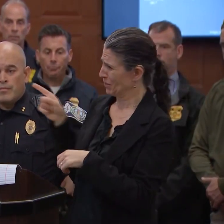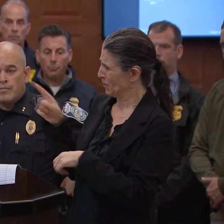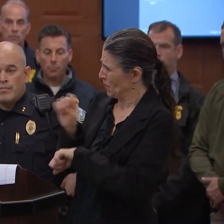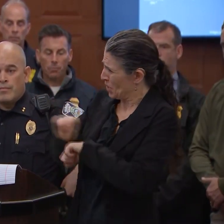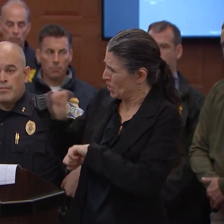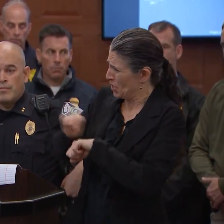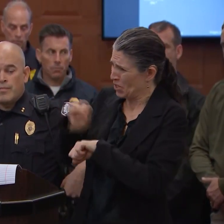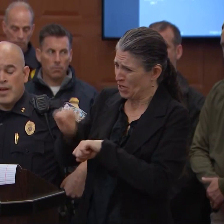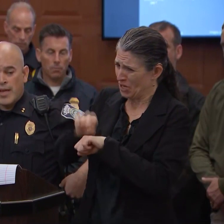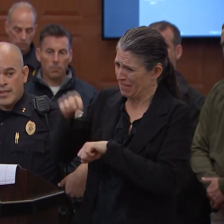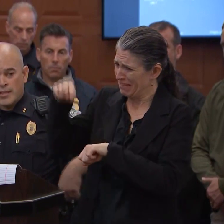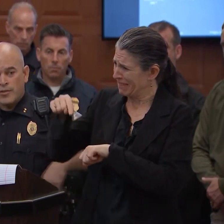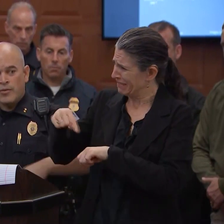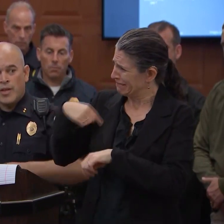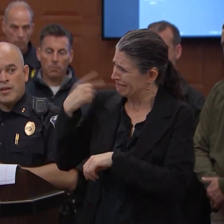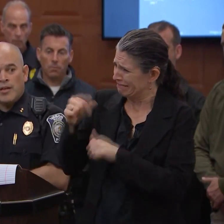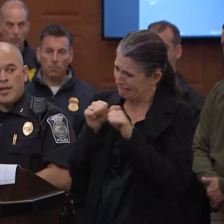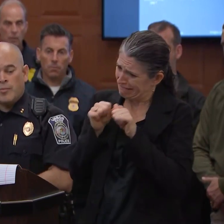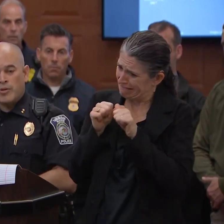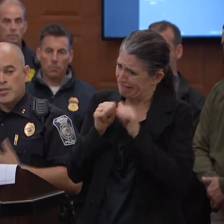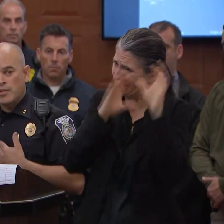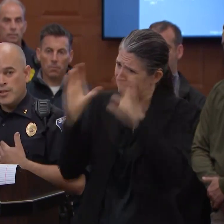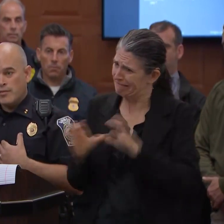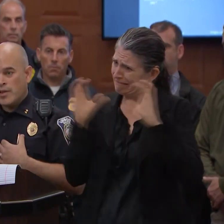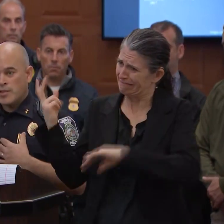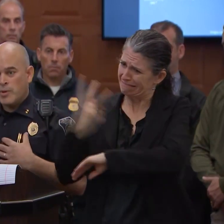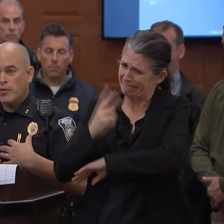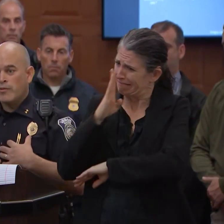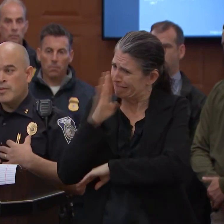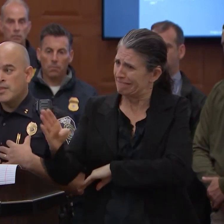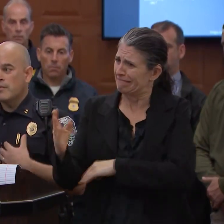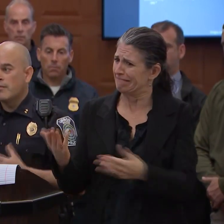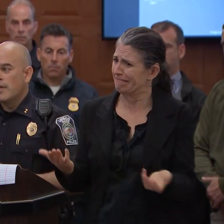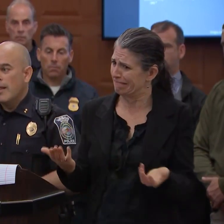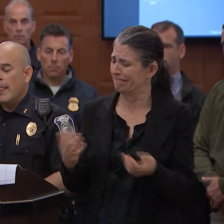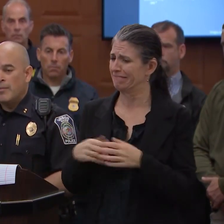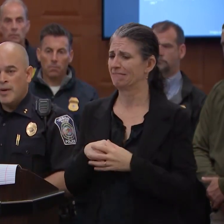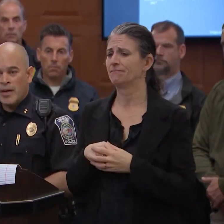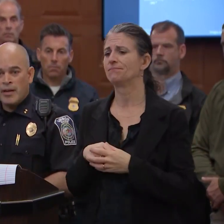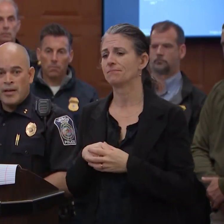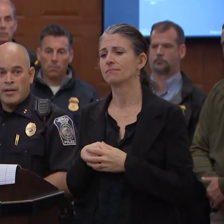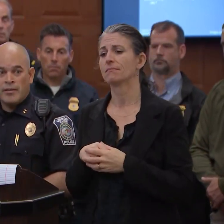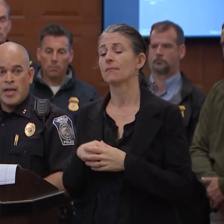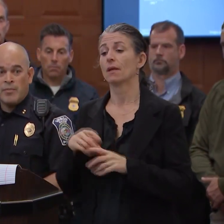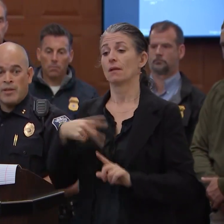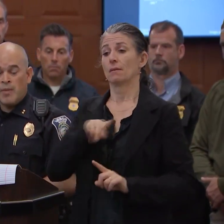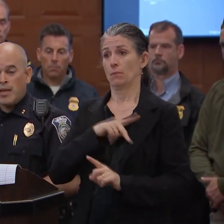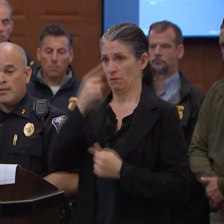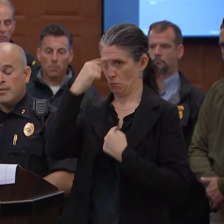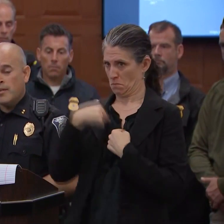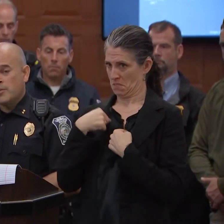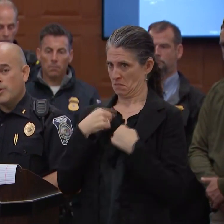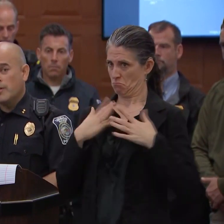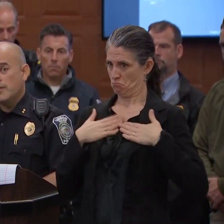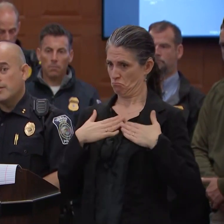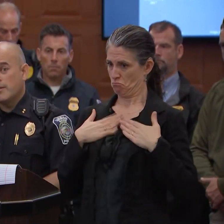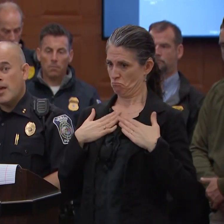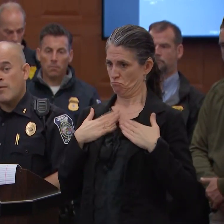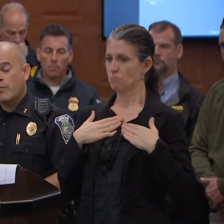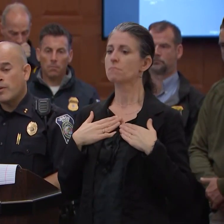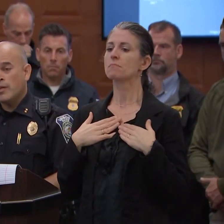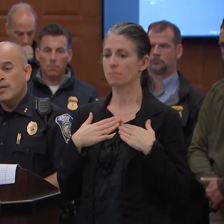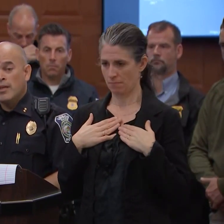for days on end? I can tell you that personally, I can speak only for myself, but NAMI in Maine, as well